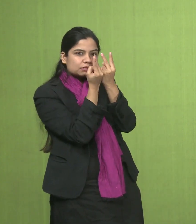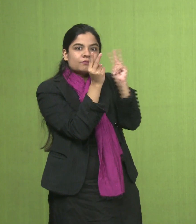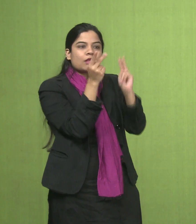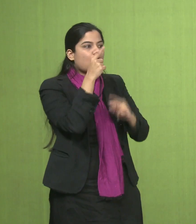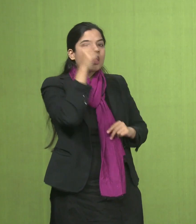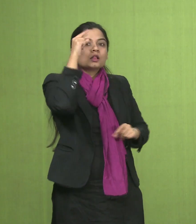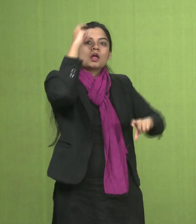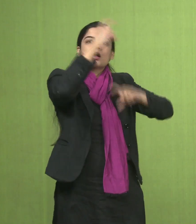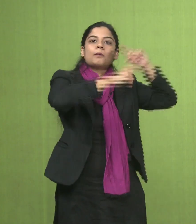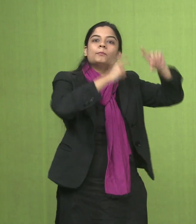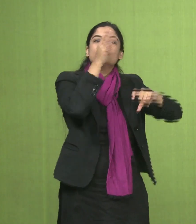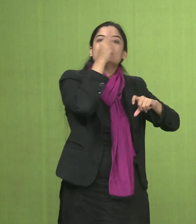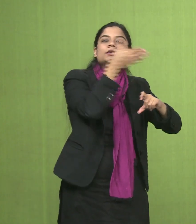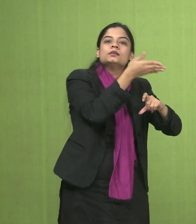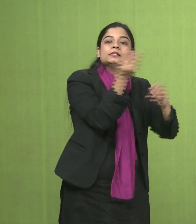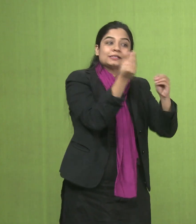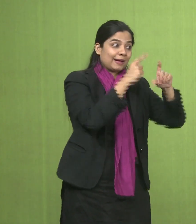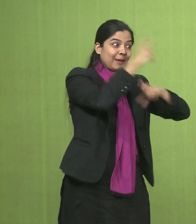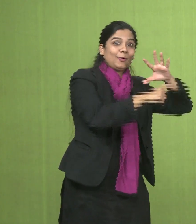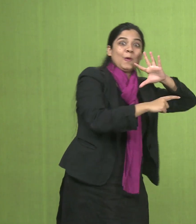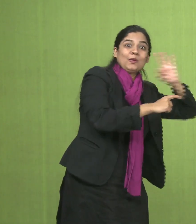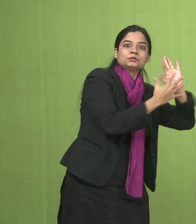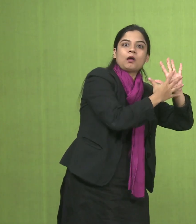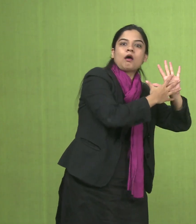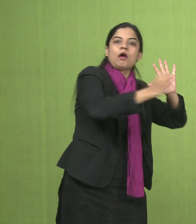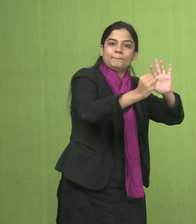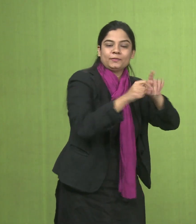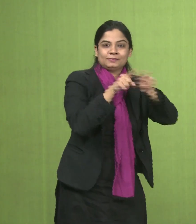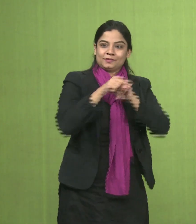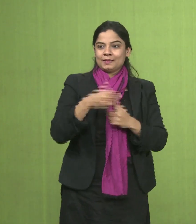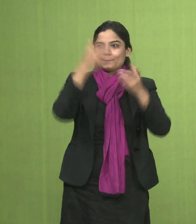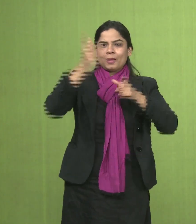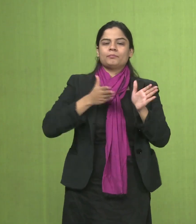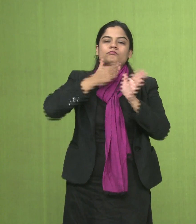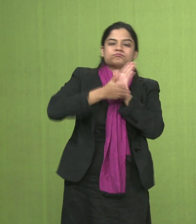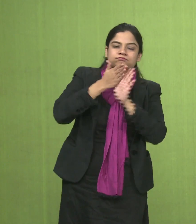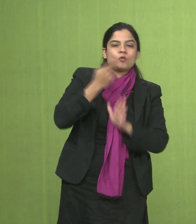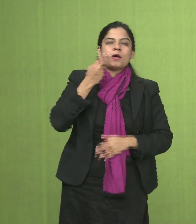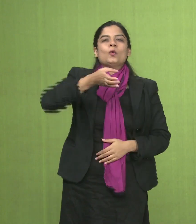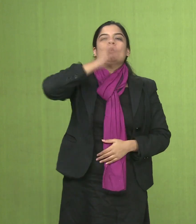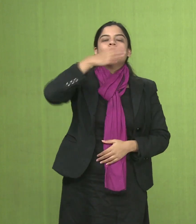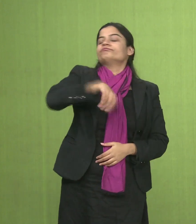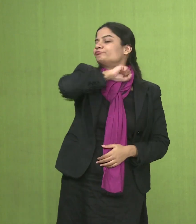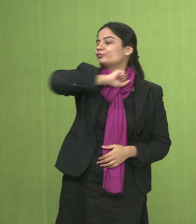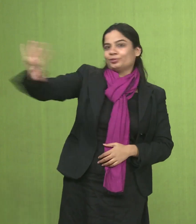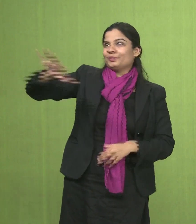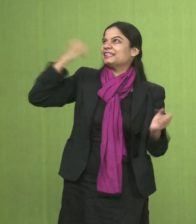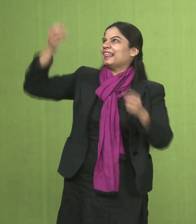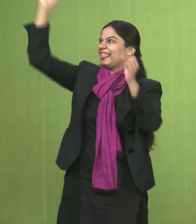same, but it is different. So people are doing malpractices. People are copying the products. We throw